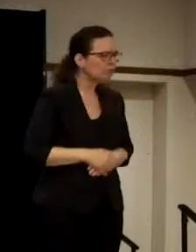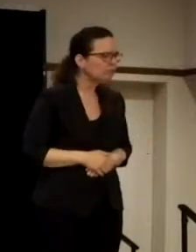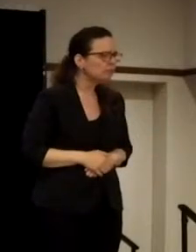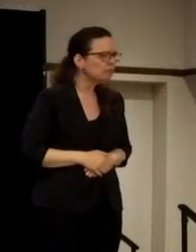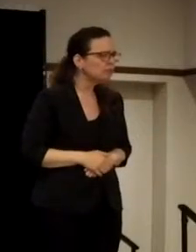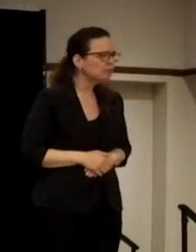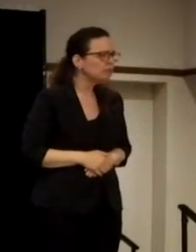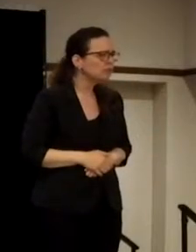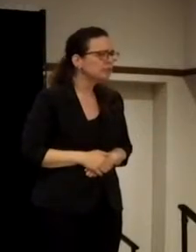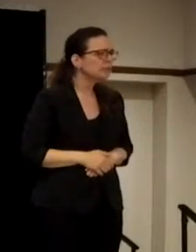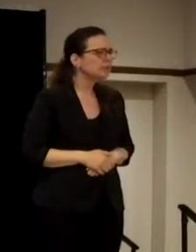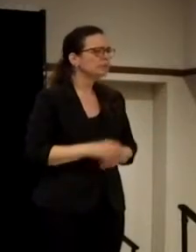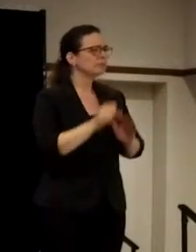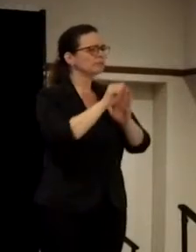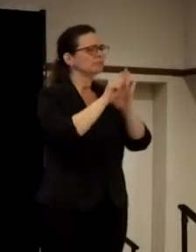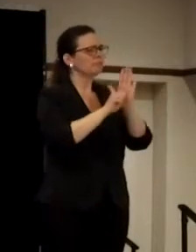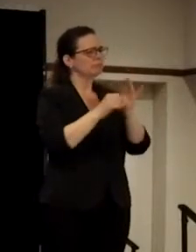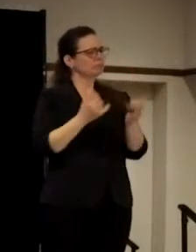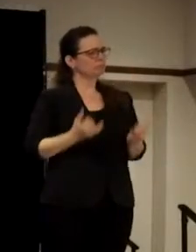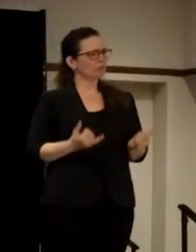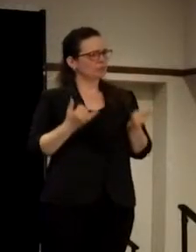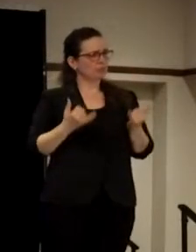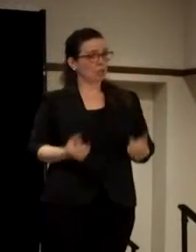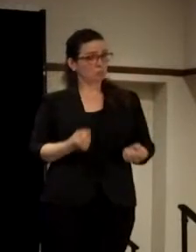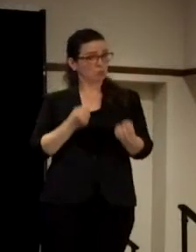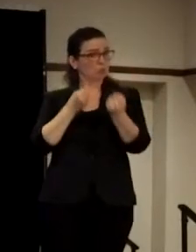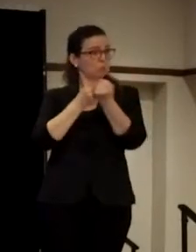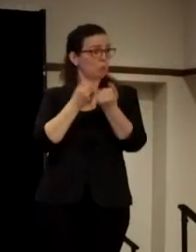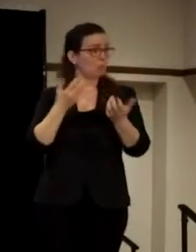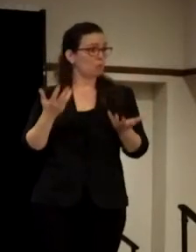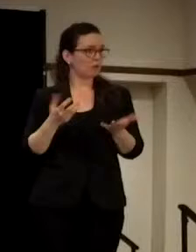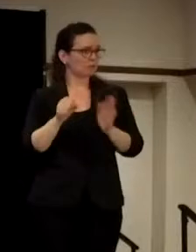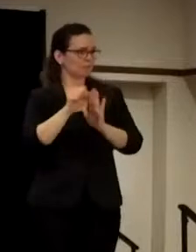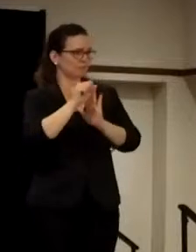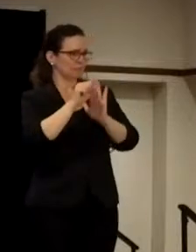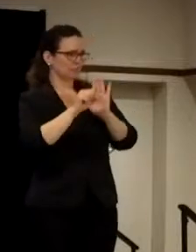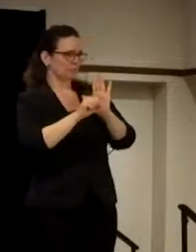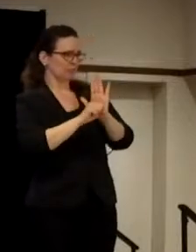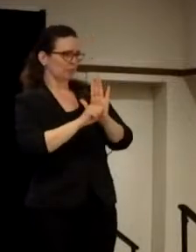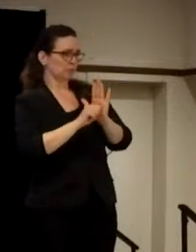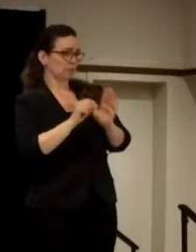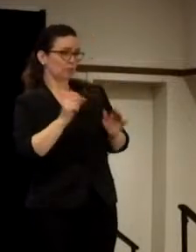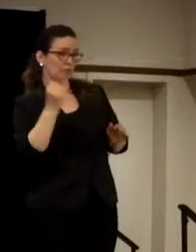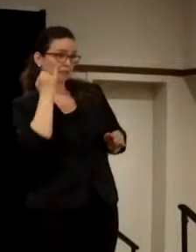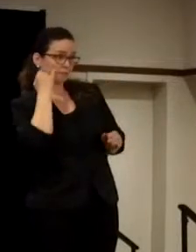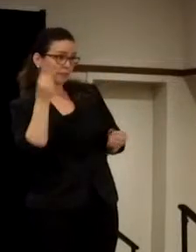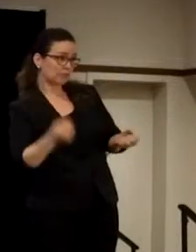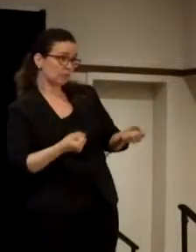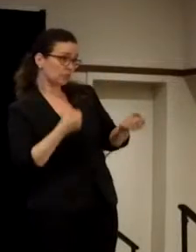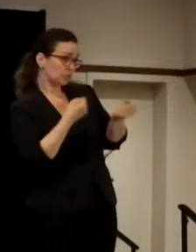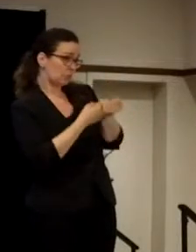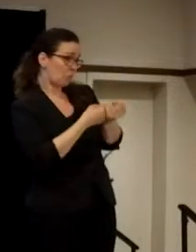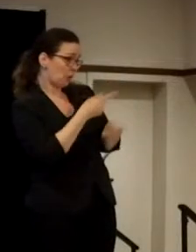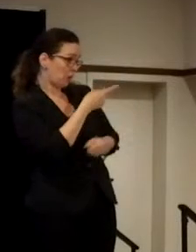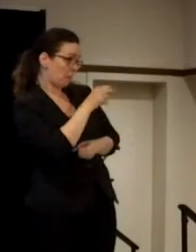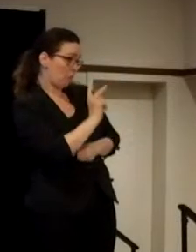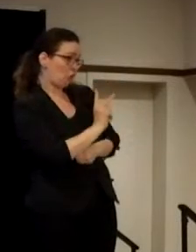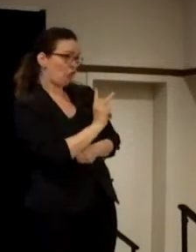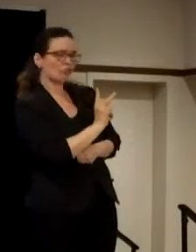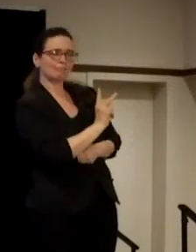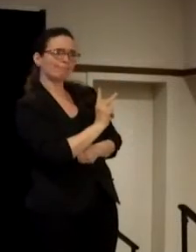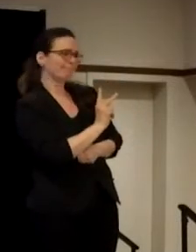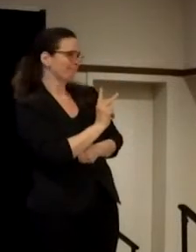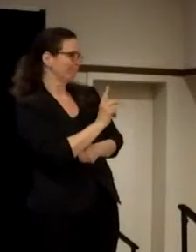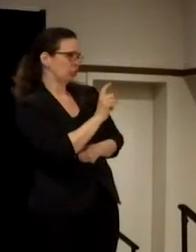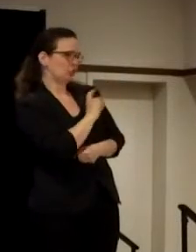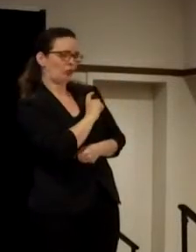state funds, the state doesn't really fund our parks. They don't really fund our sheriffs. They fund our health